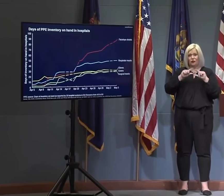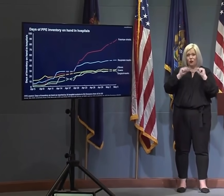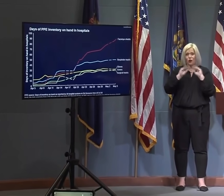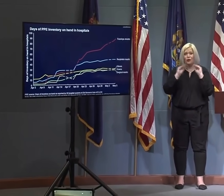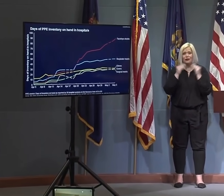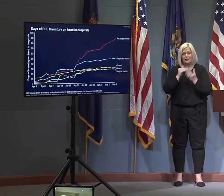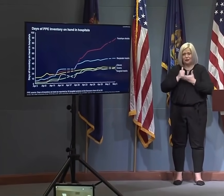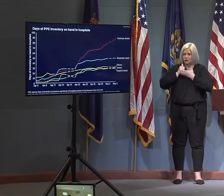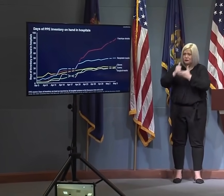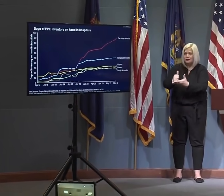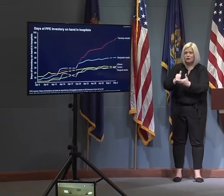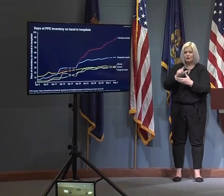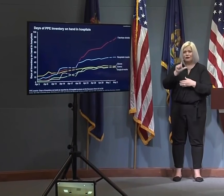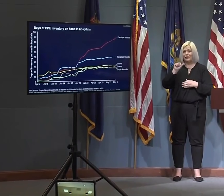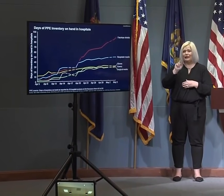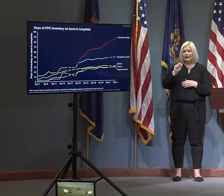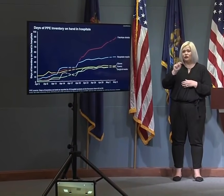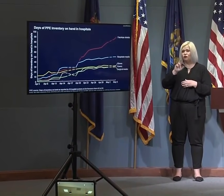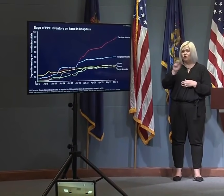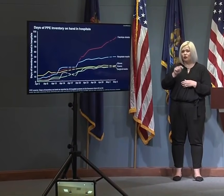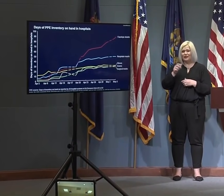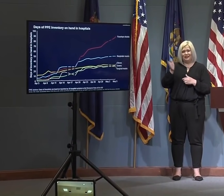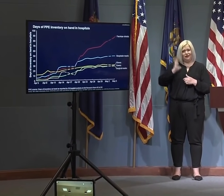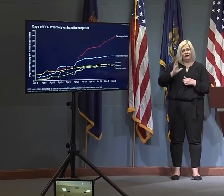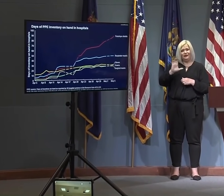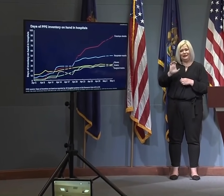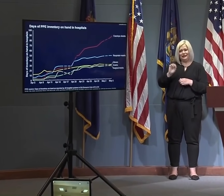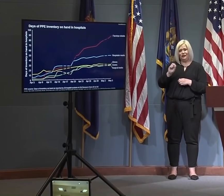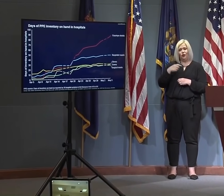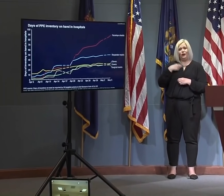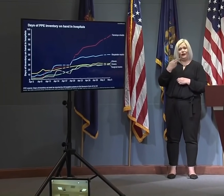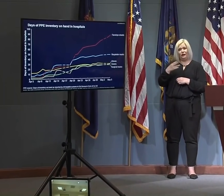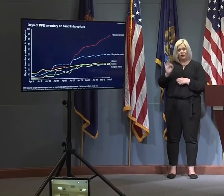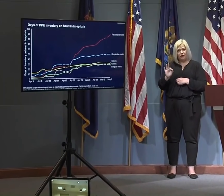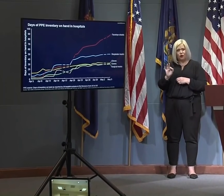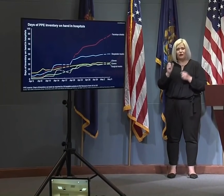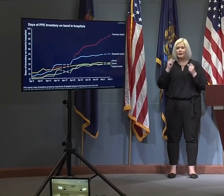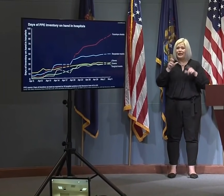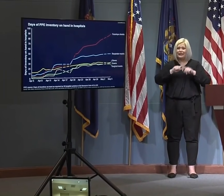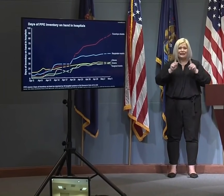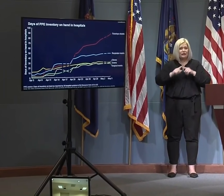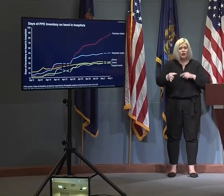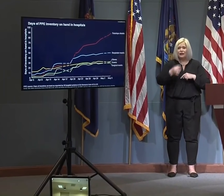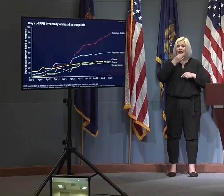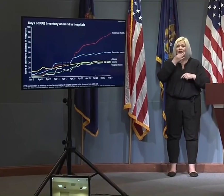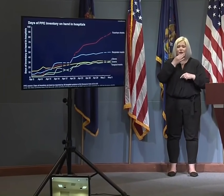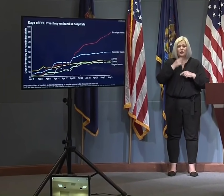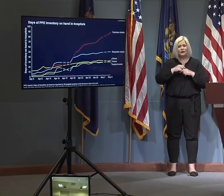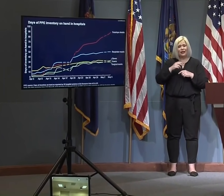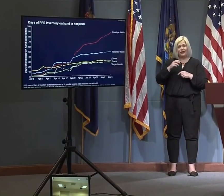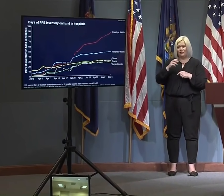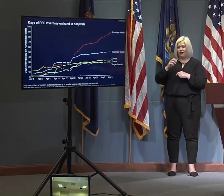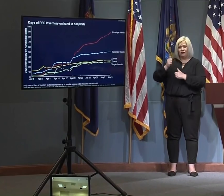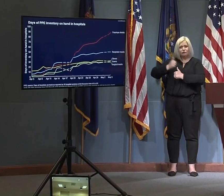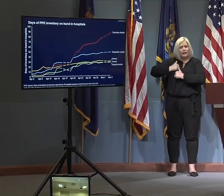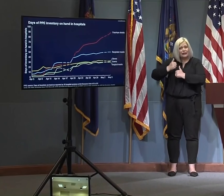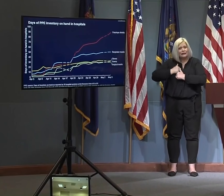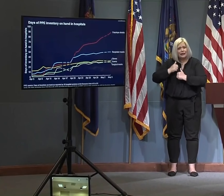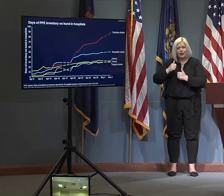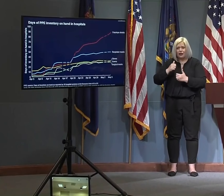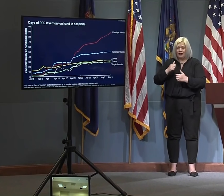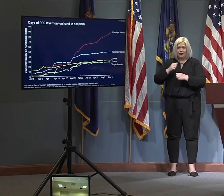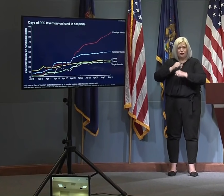Association, Lynn Tarosian, former CEO of Henry Ford, with countless Michigan National Guard members to aid